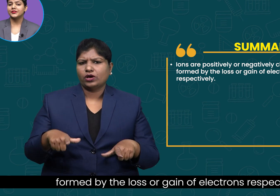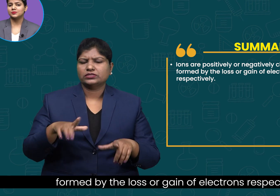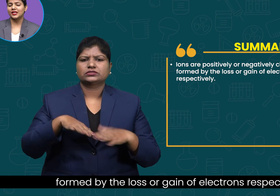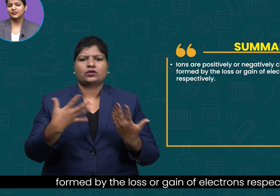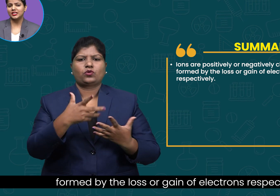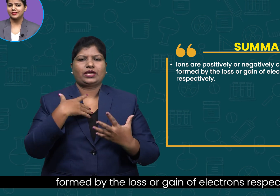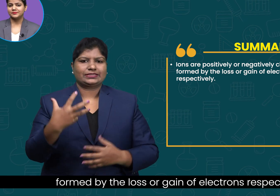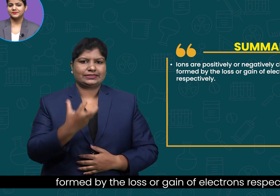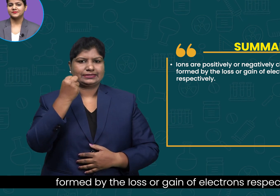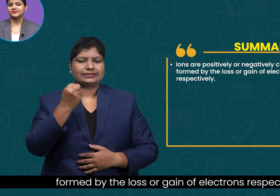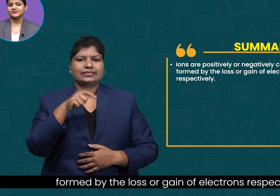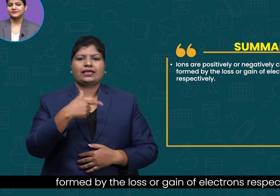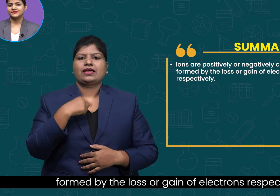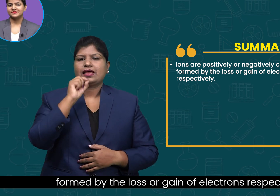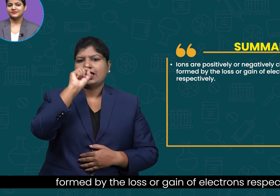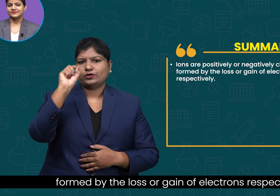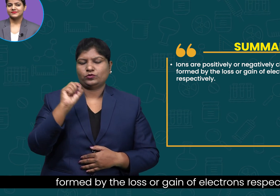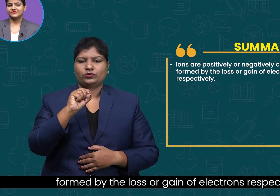electrons respectively.